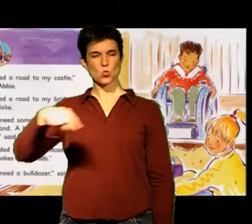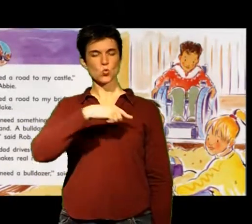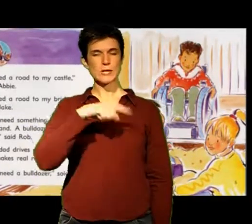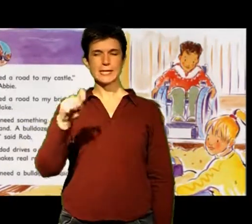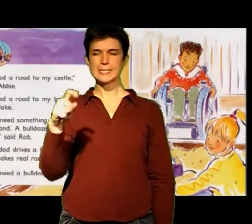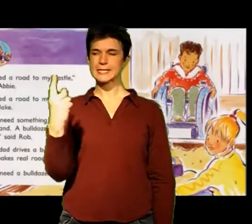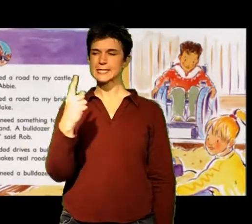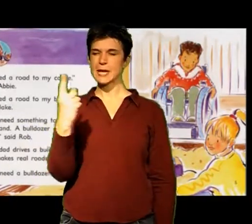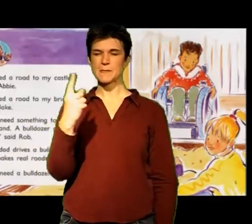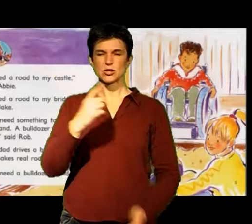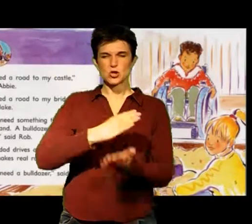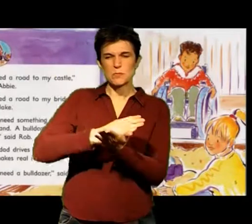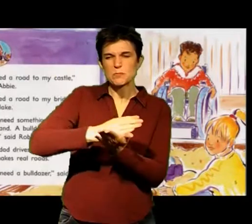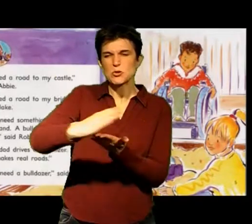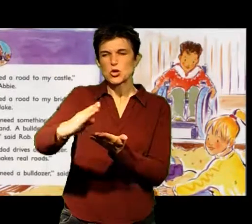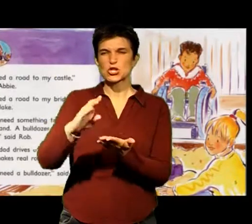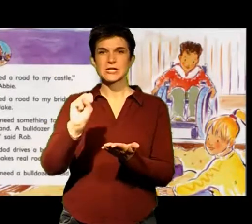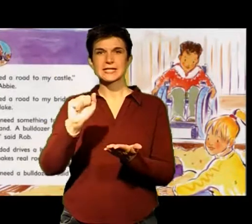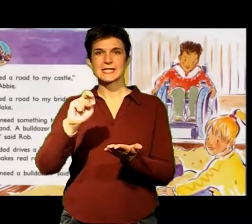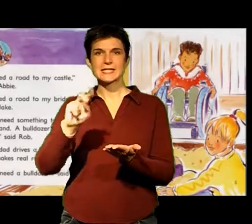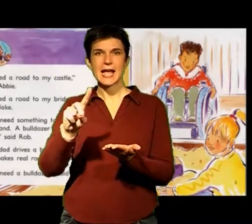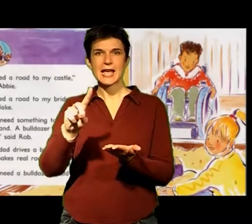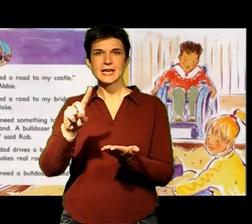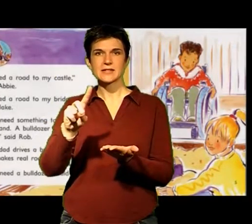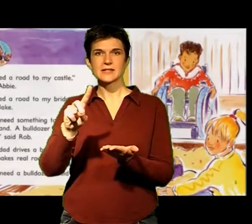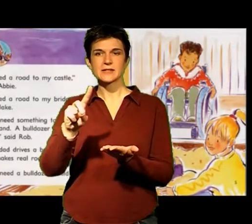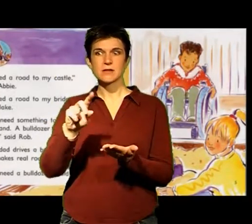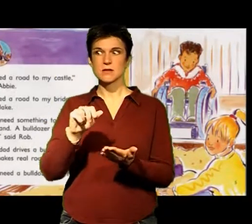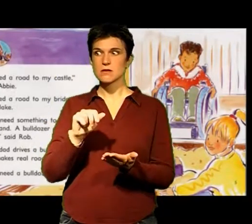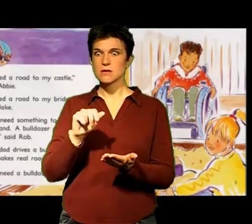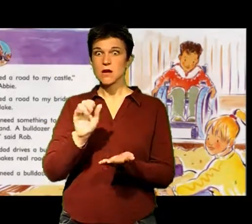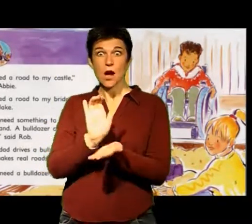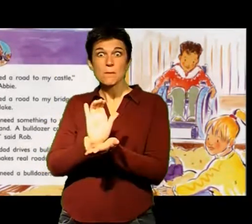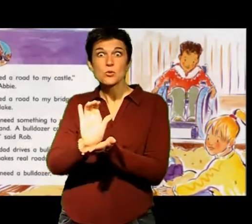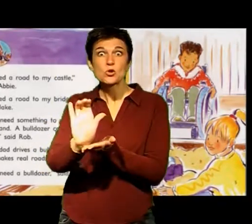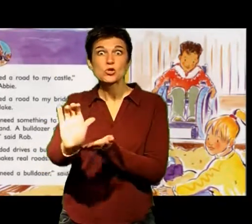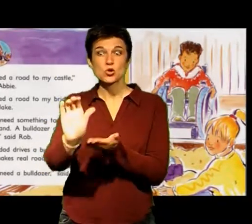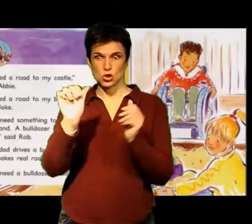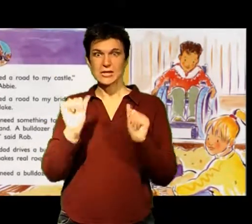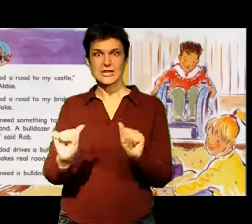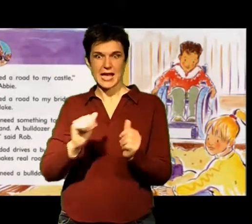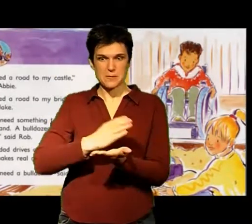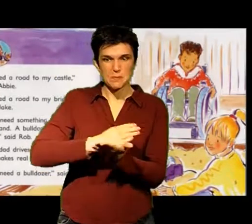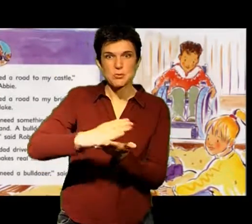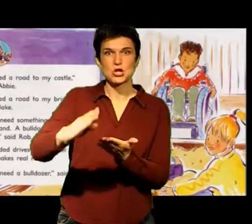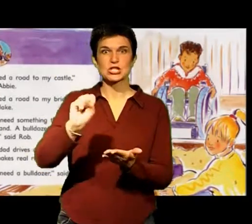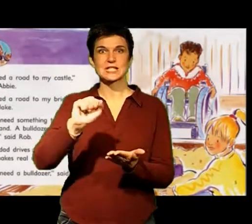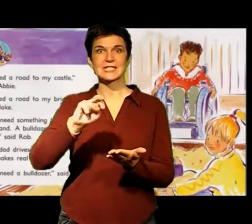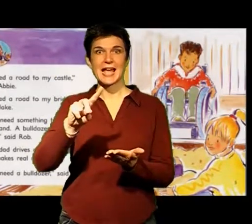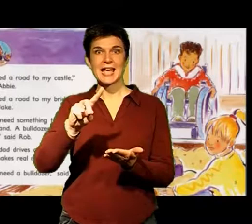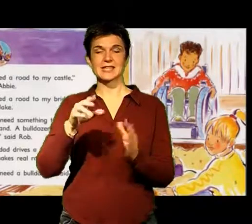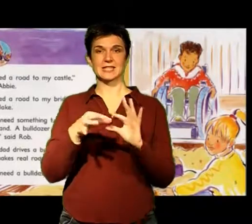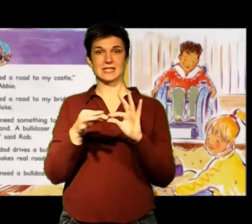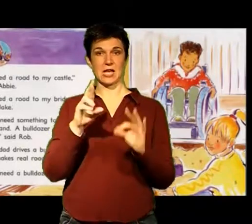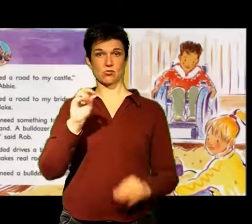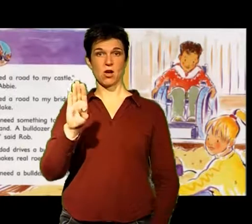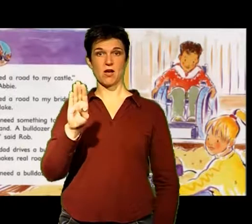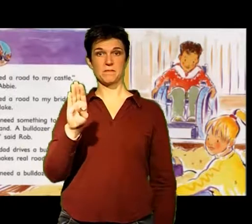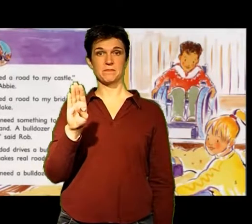We need something to push the sand. A bulldozer can push the sand, said